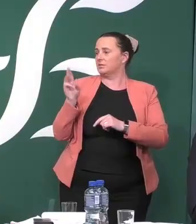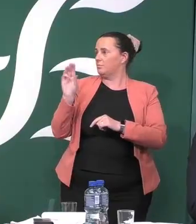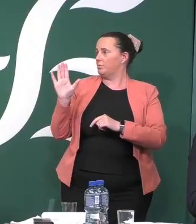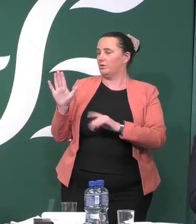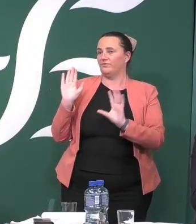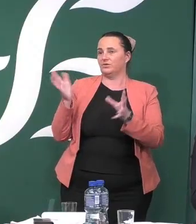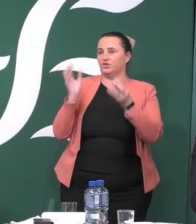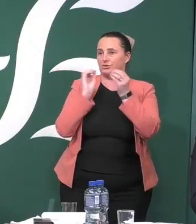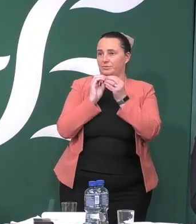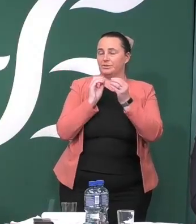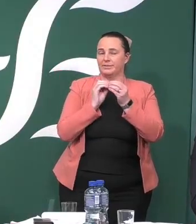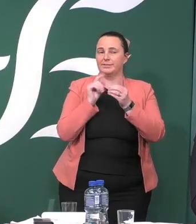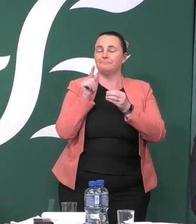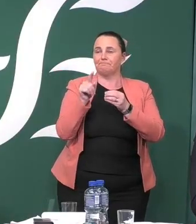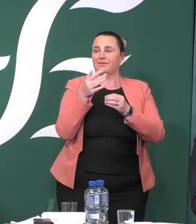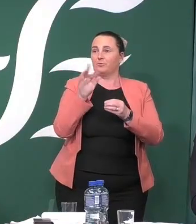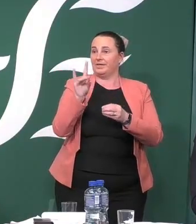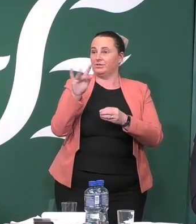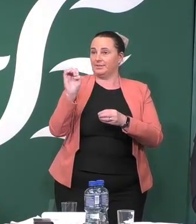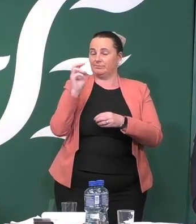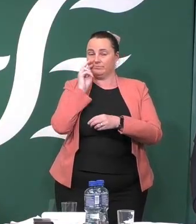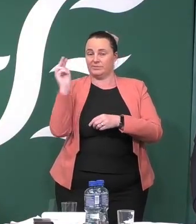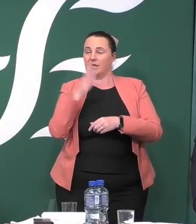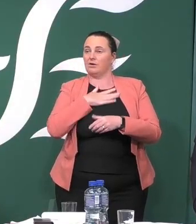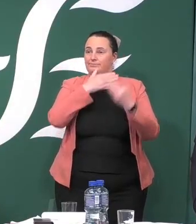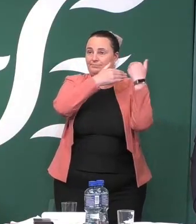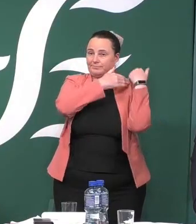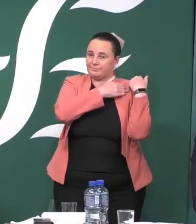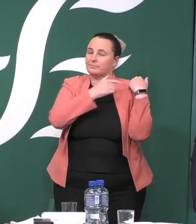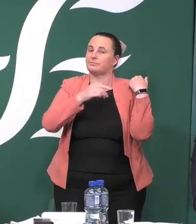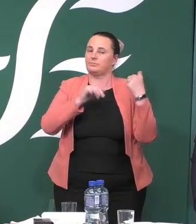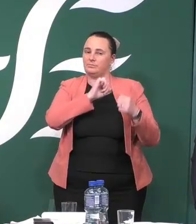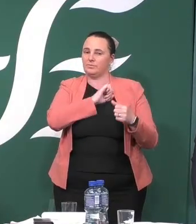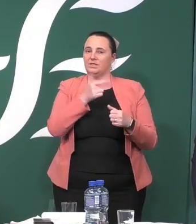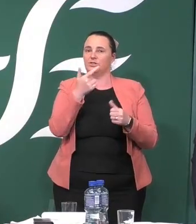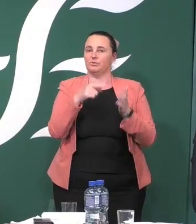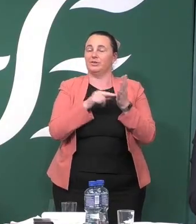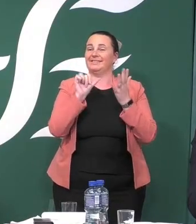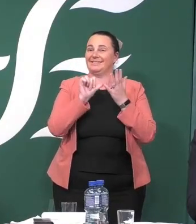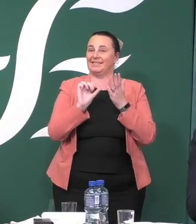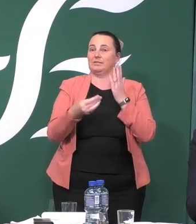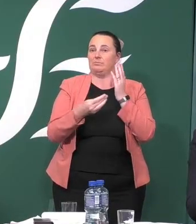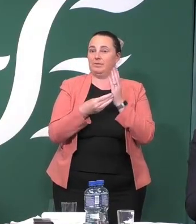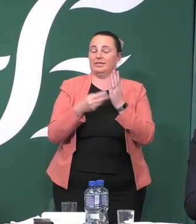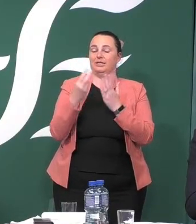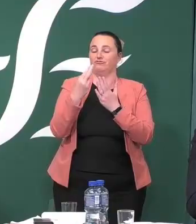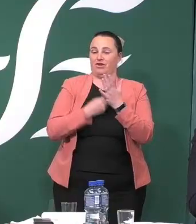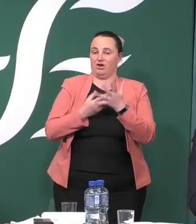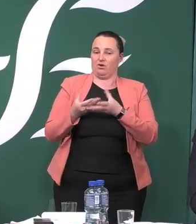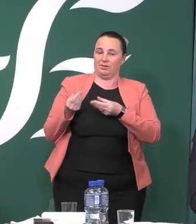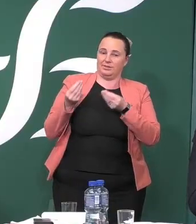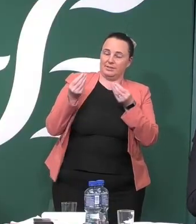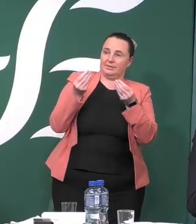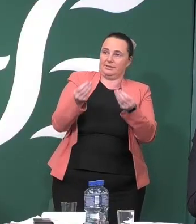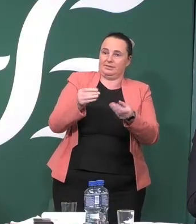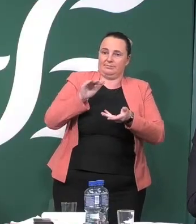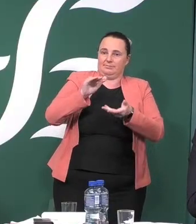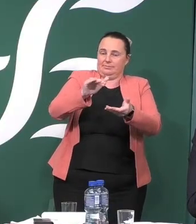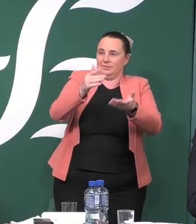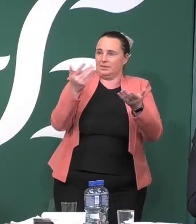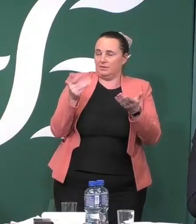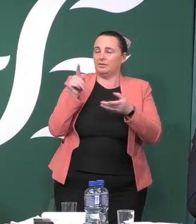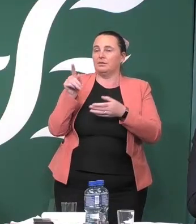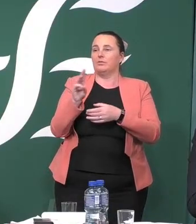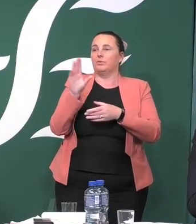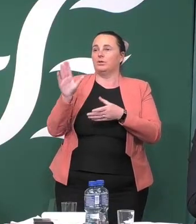earlier, I suppose from a HSE's perspective, our role was to try and get the 2.6 million records over. Paul described some of the issues that are